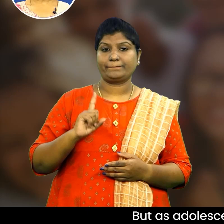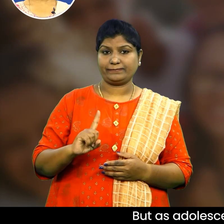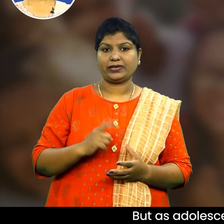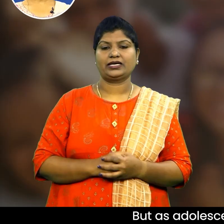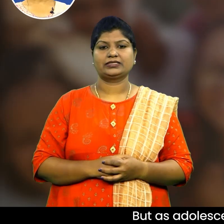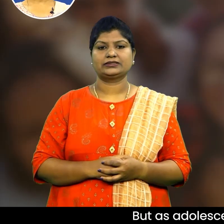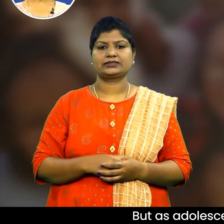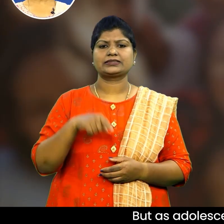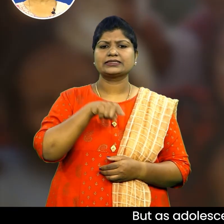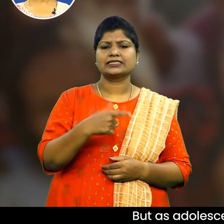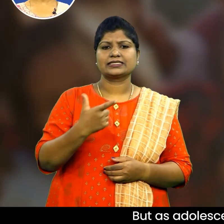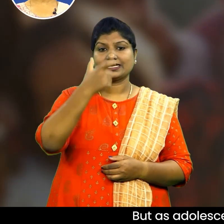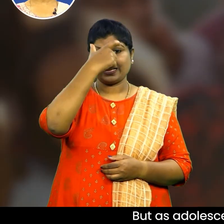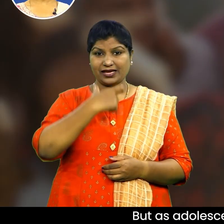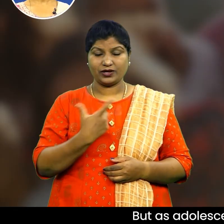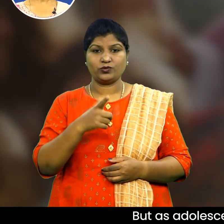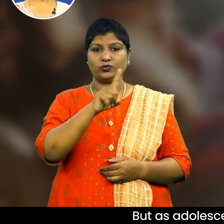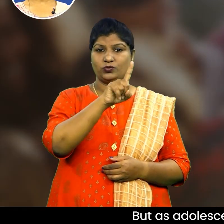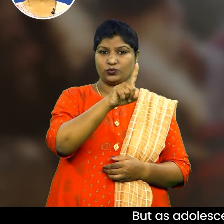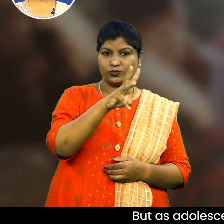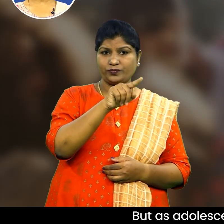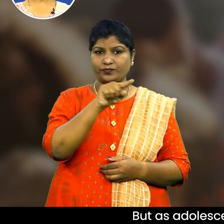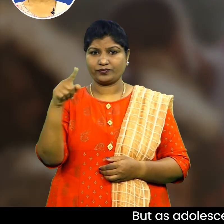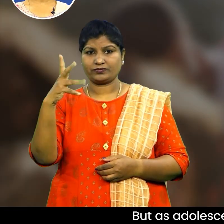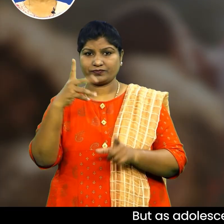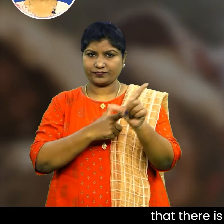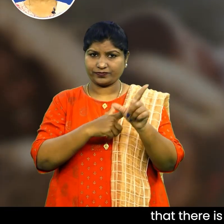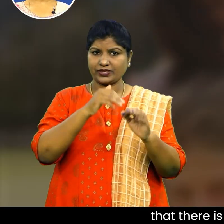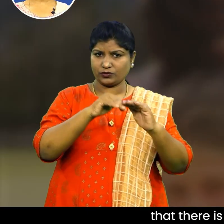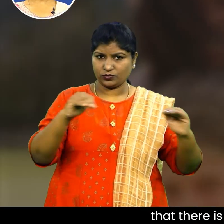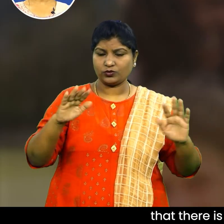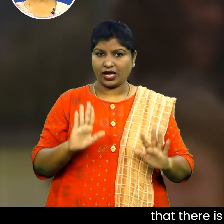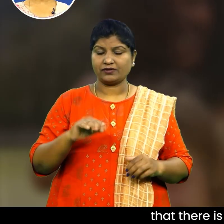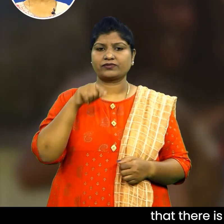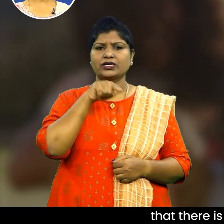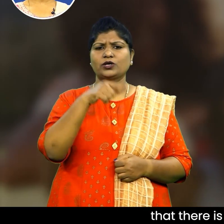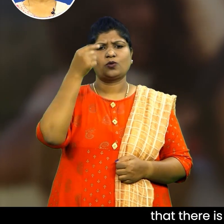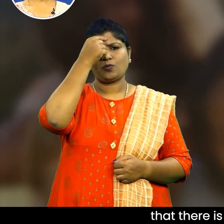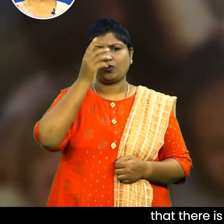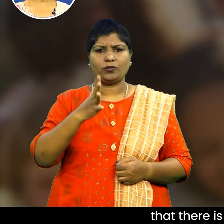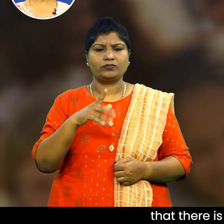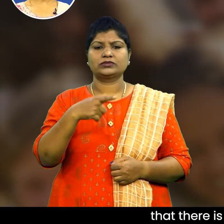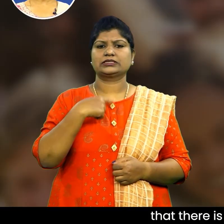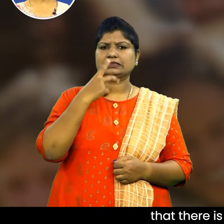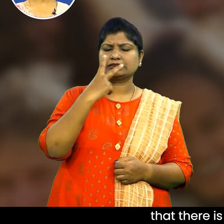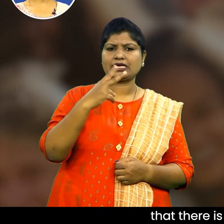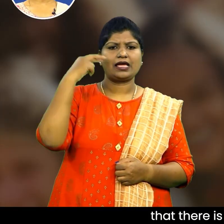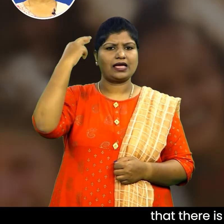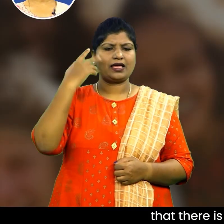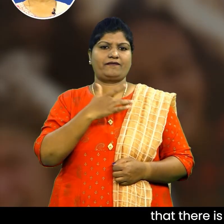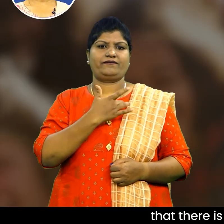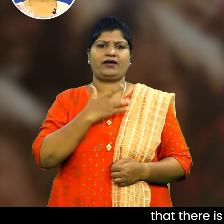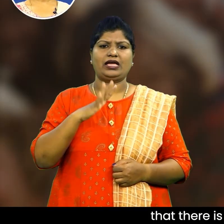But as adolescent learners, you should know that there is no reason to feel